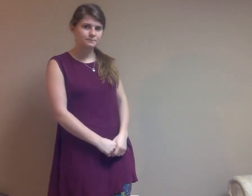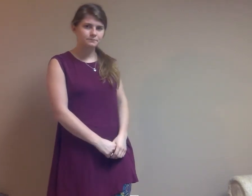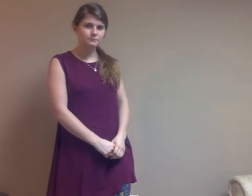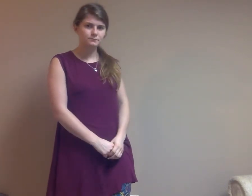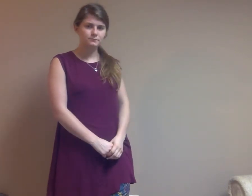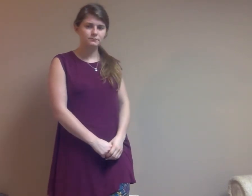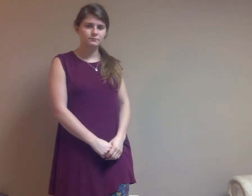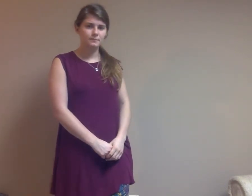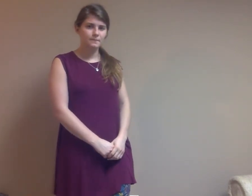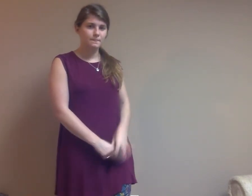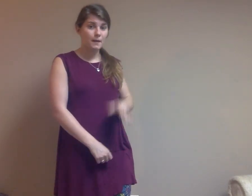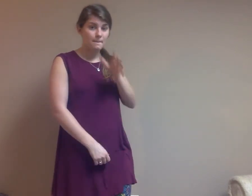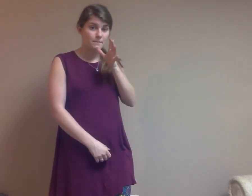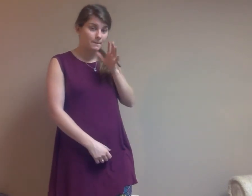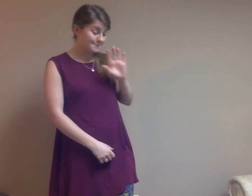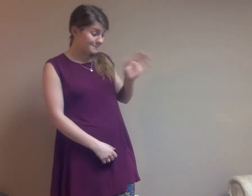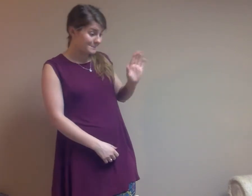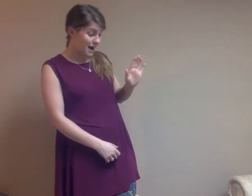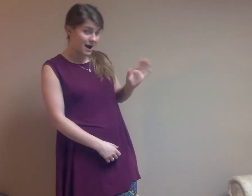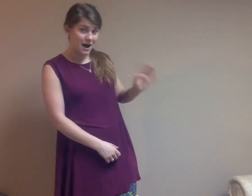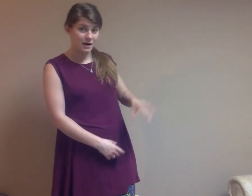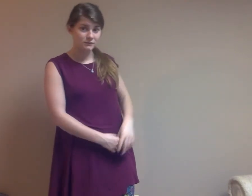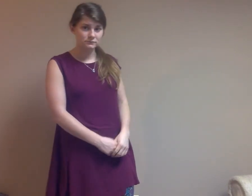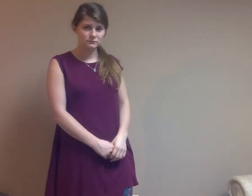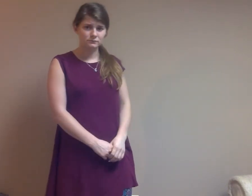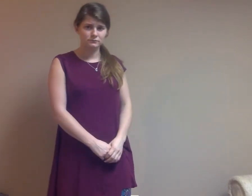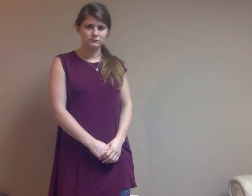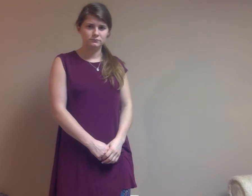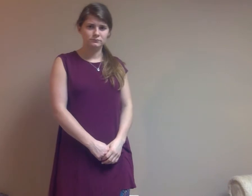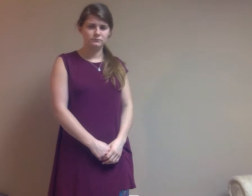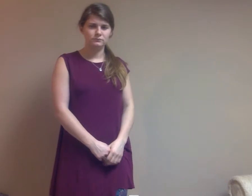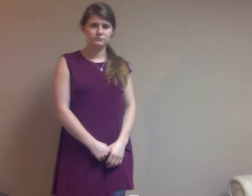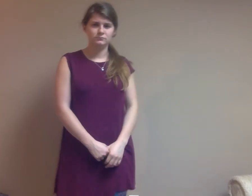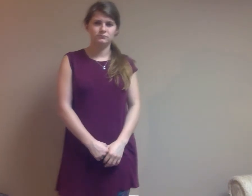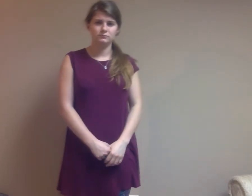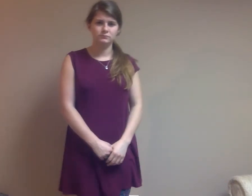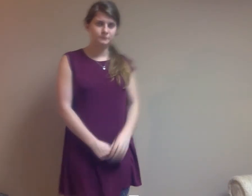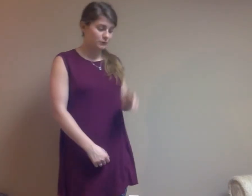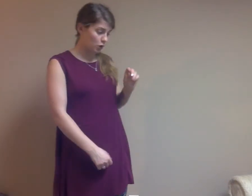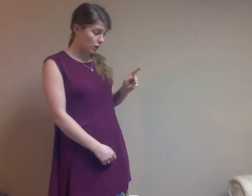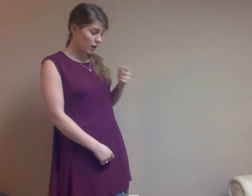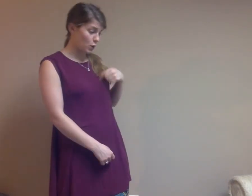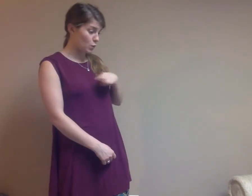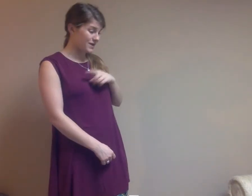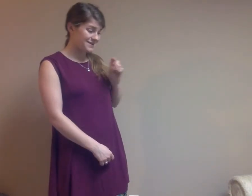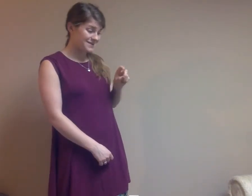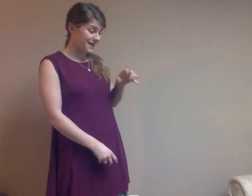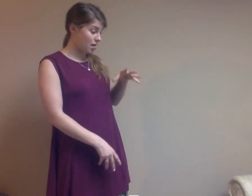not good. Okay, we've got to go now, so I've got to sort Alex out. Okay. Alex, now, are you going to play the music? I finished it, darling. I finished it.